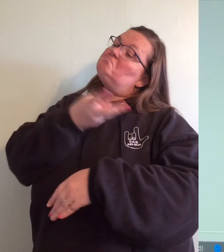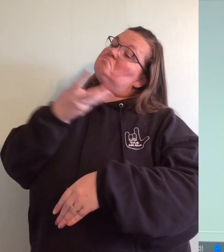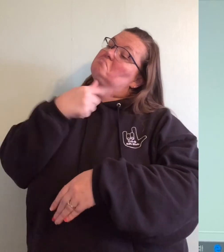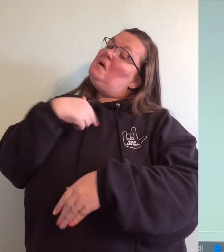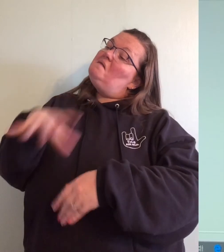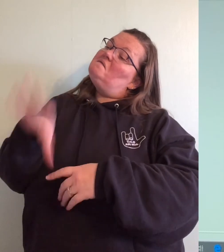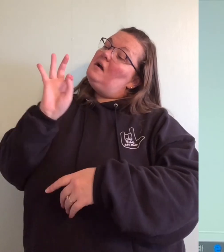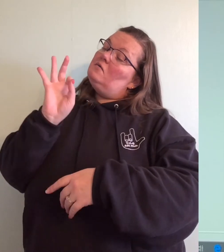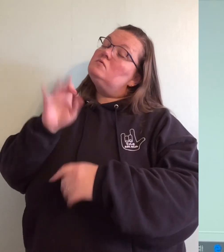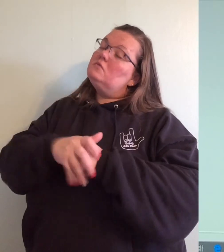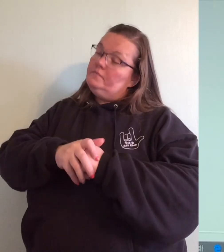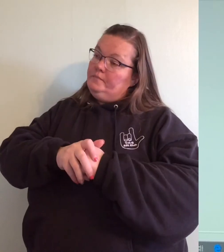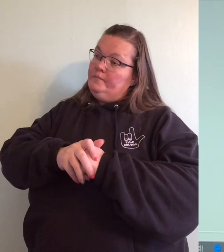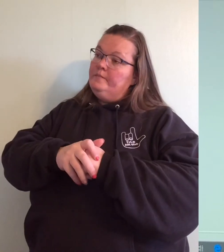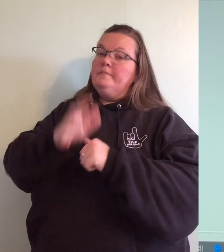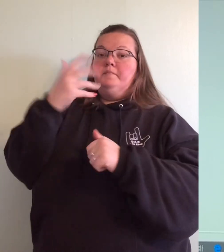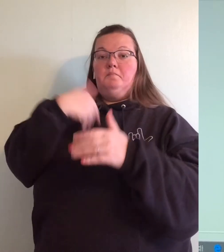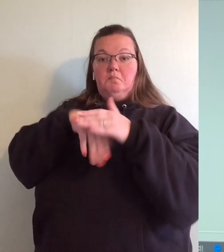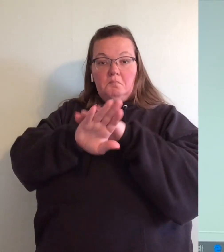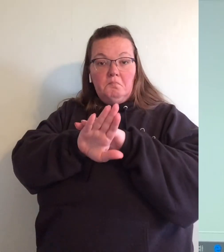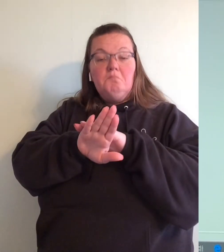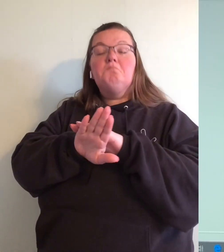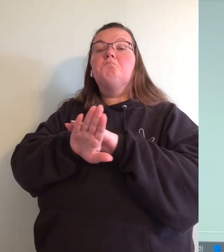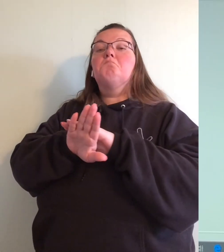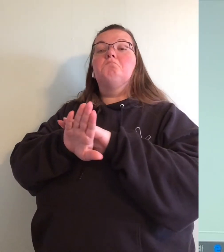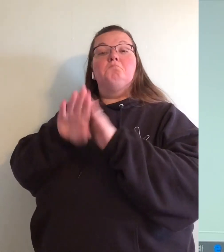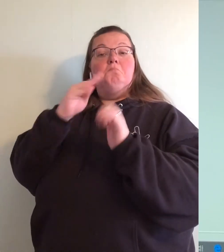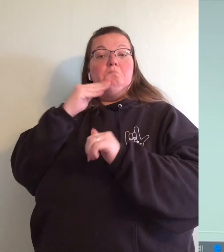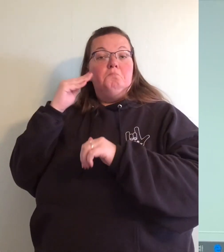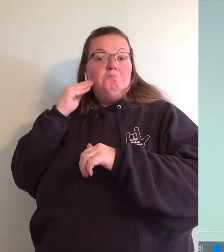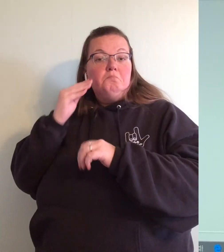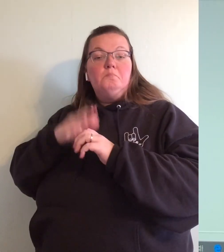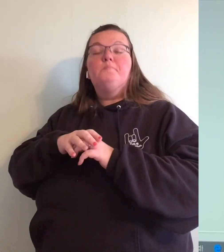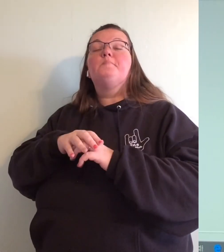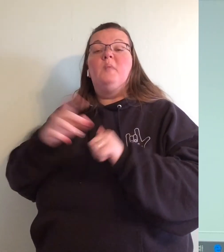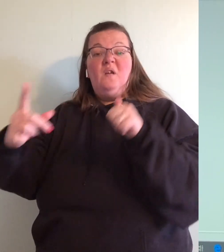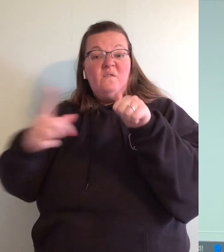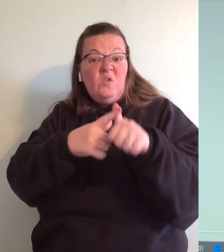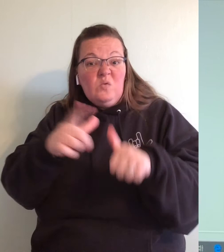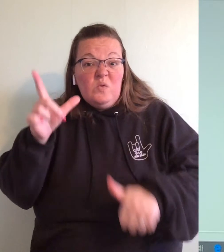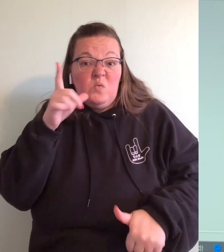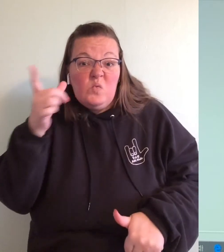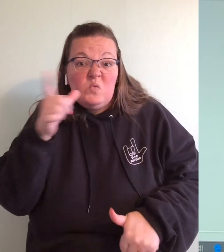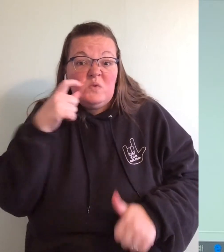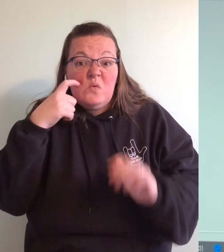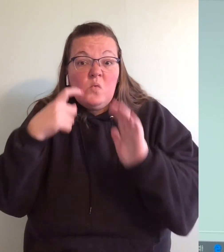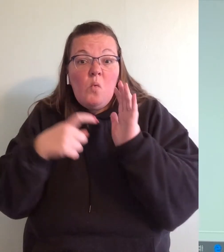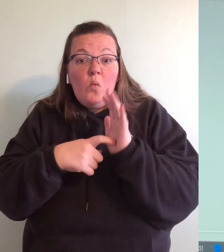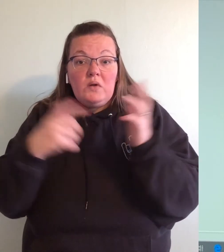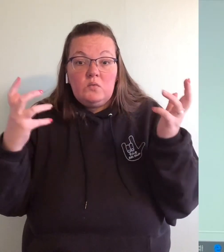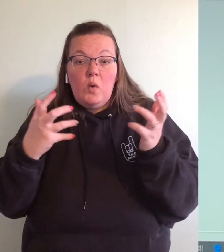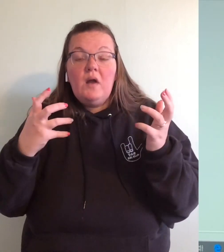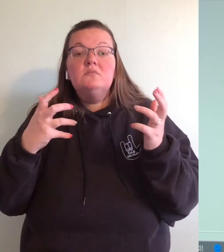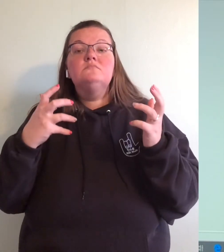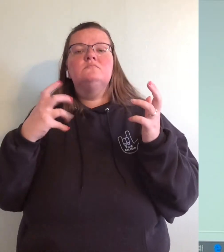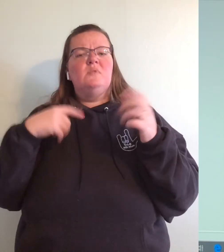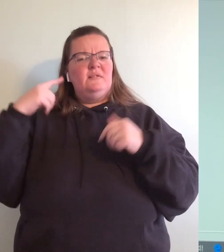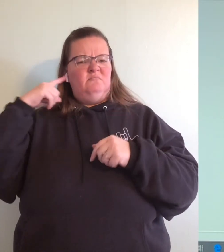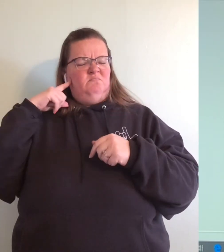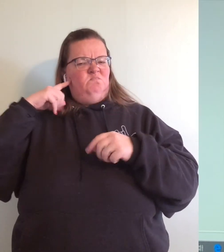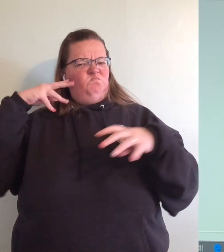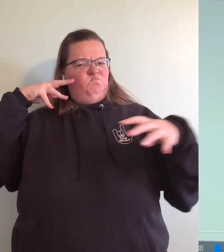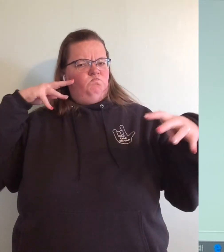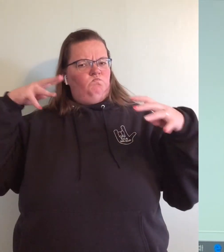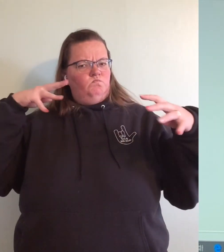Adam and Eve." And they all went in. The first thing Lucy noticed as she went in was a burring